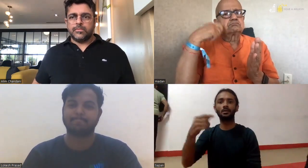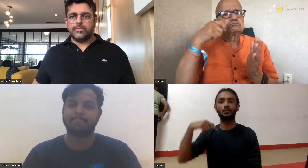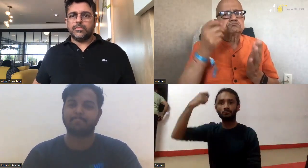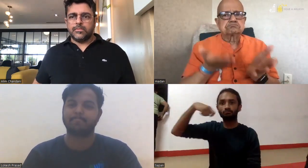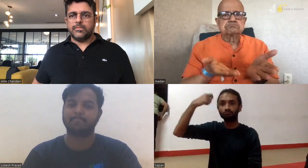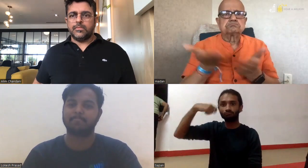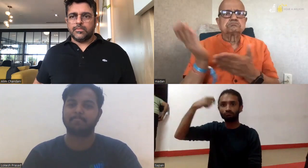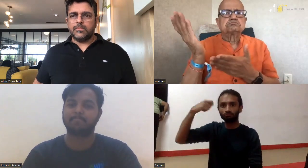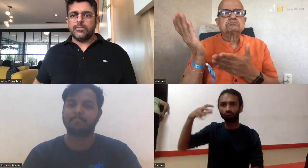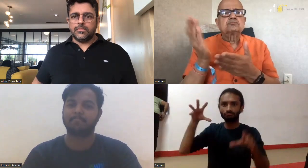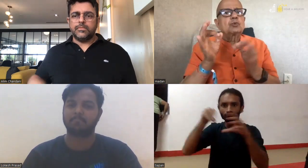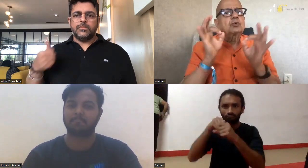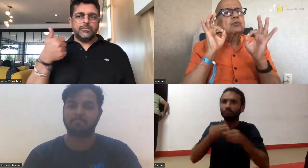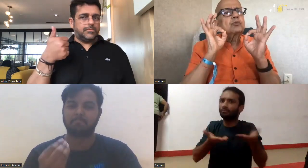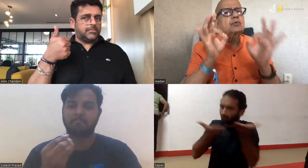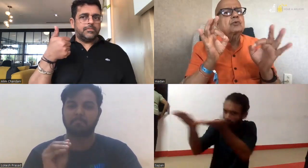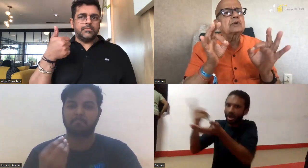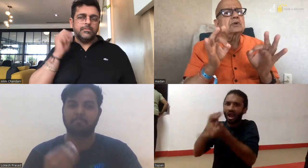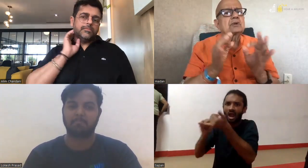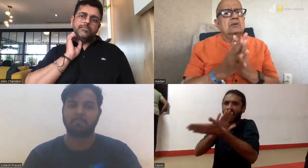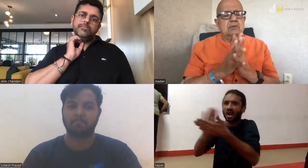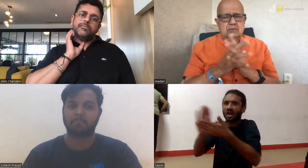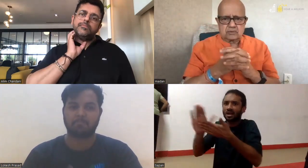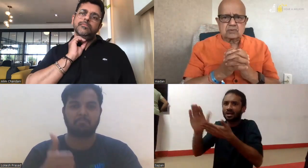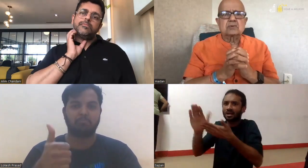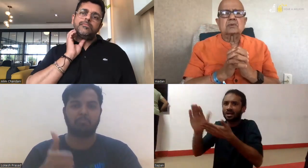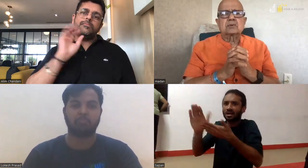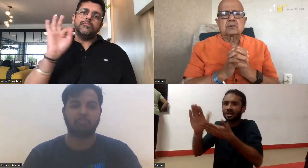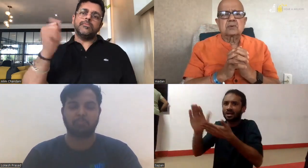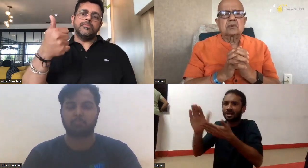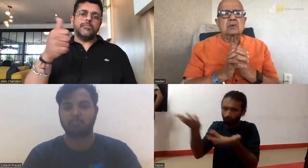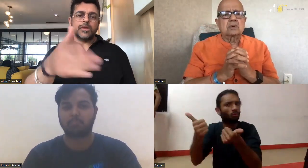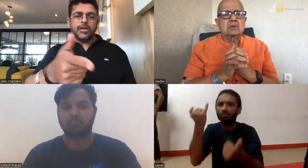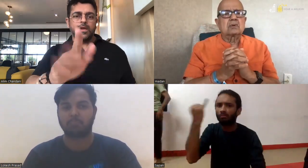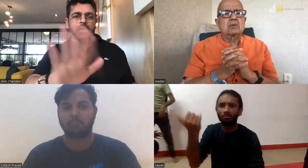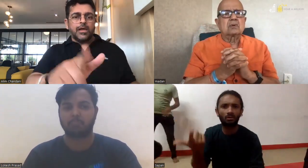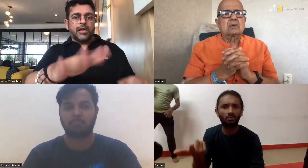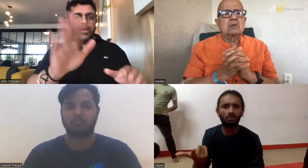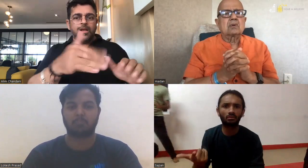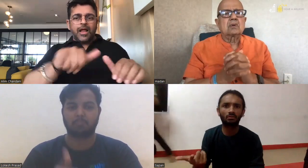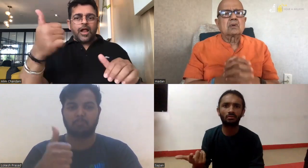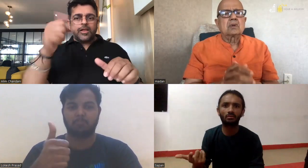about sign language. So that was a pointer that I learned.